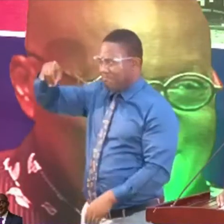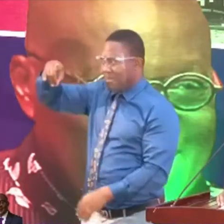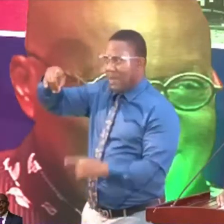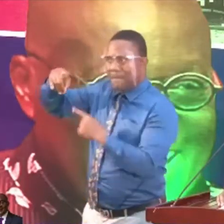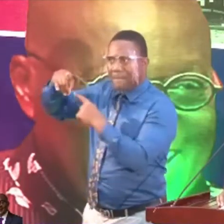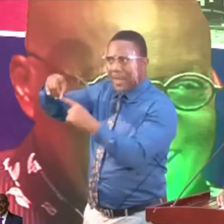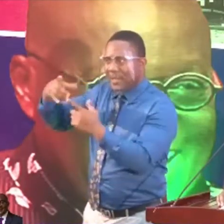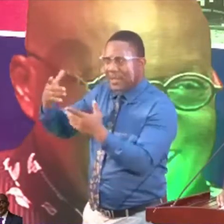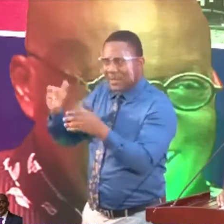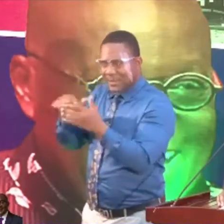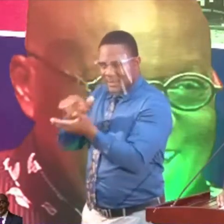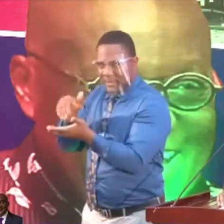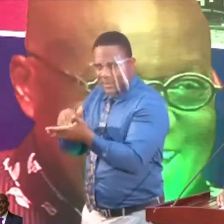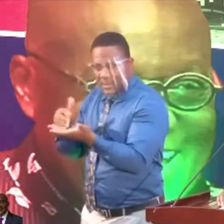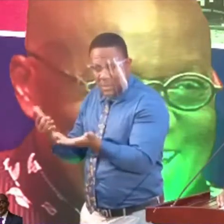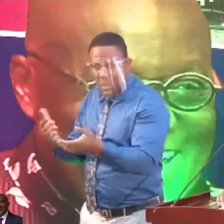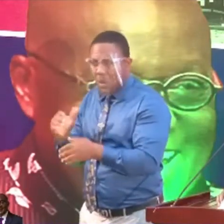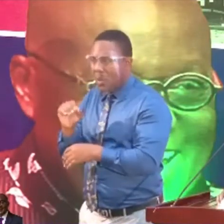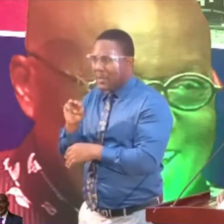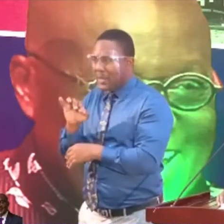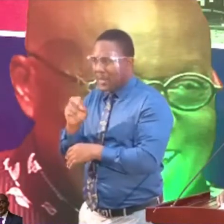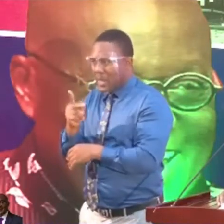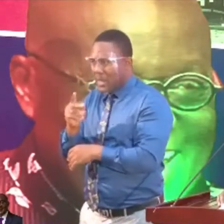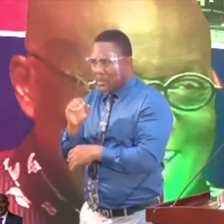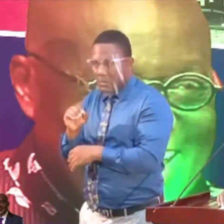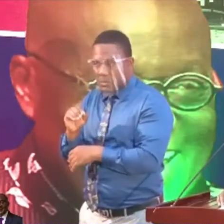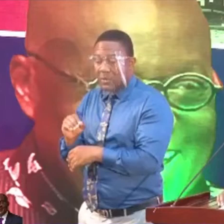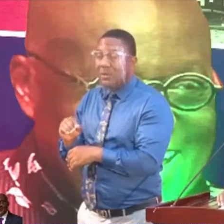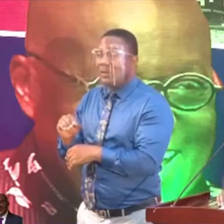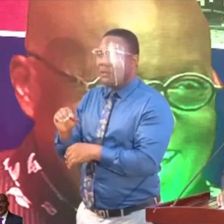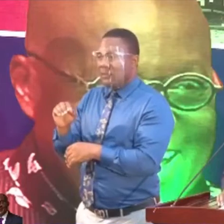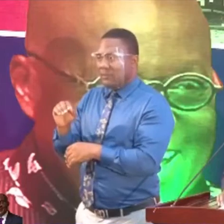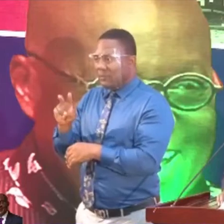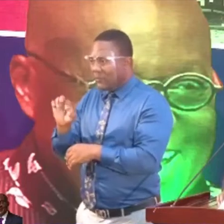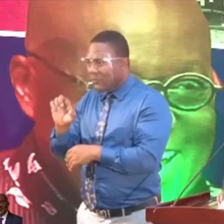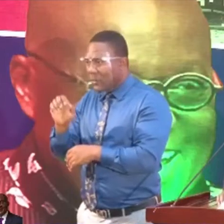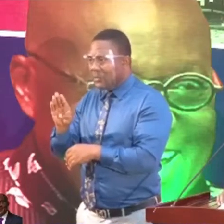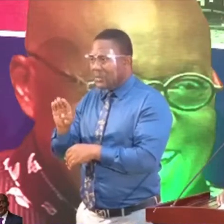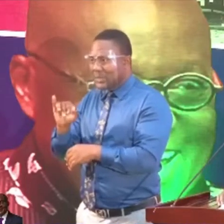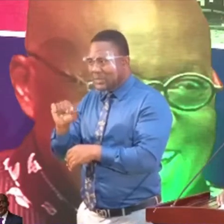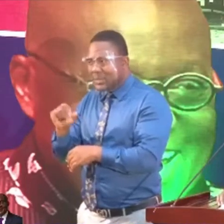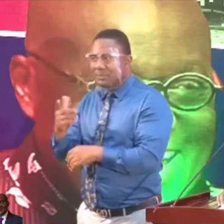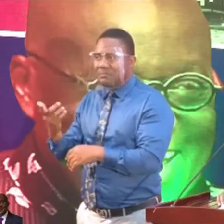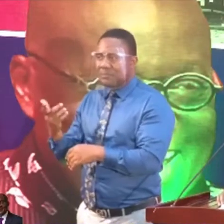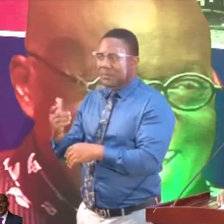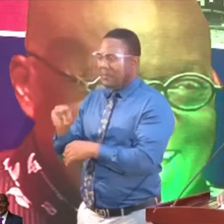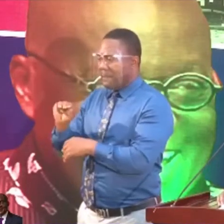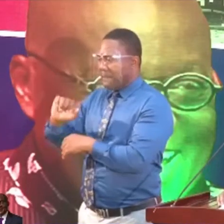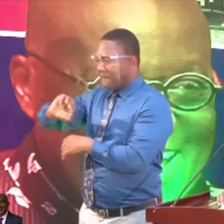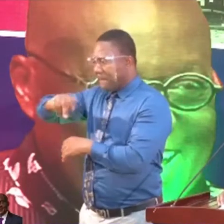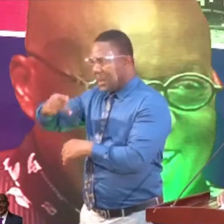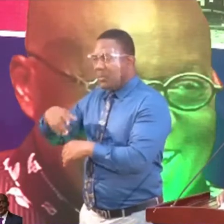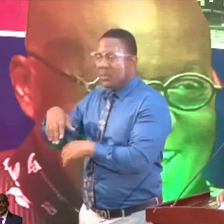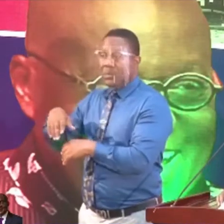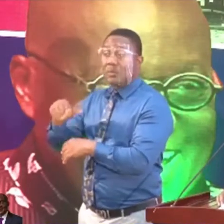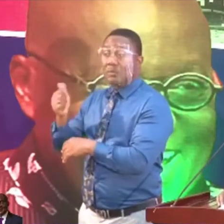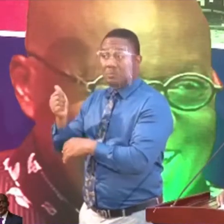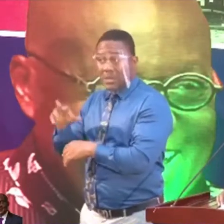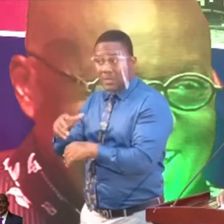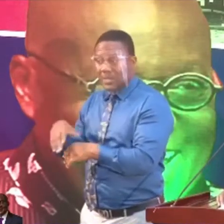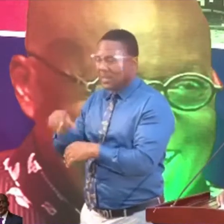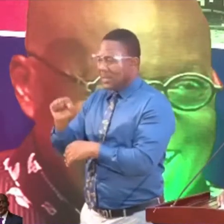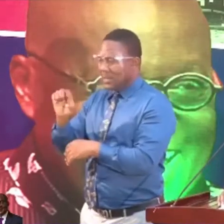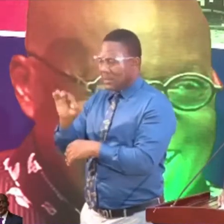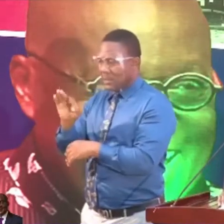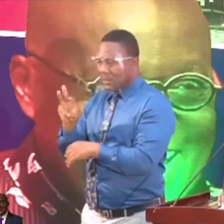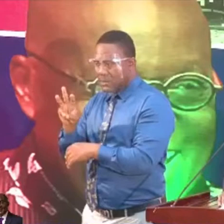at Omeneko in the eastern region, Vopsi in the north-east region, Mampong in Ashanti, and Sefiwiosi in the western